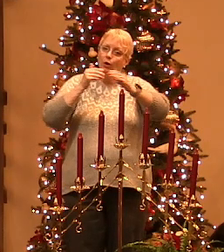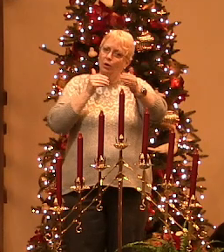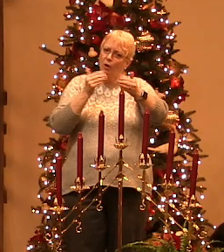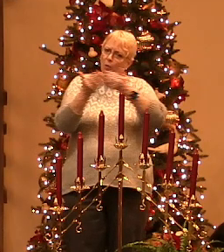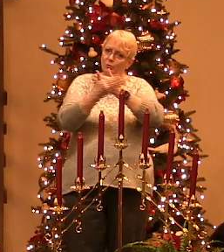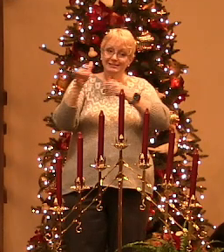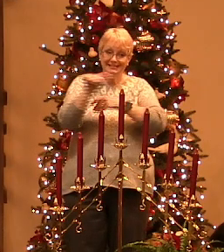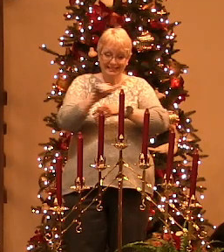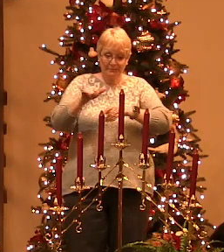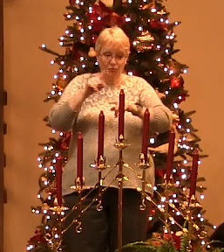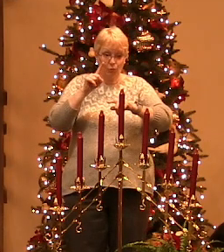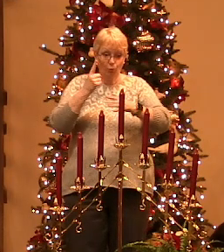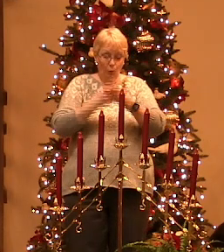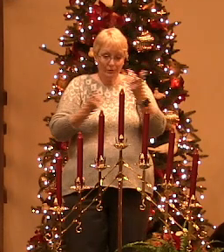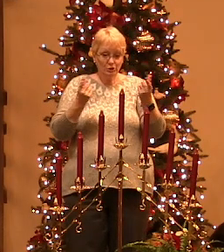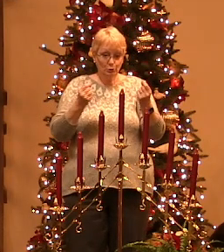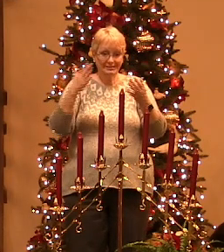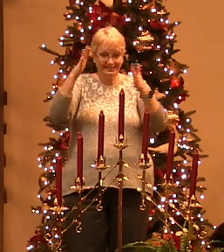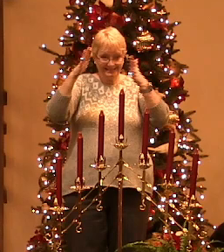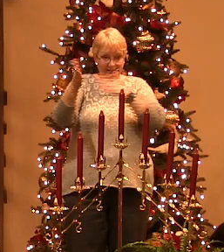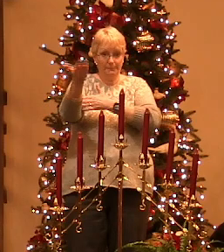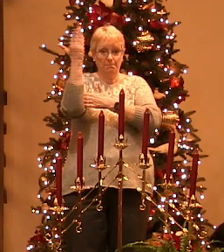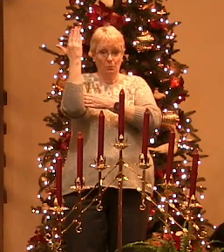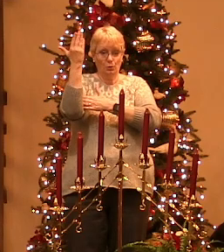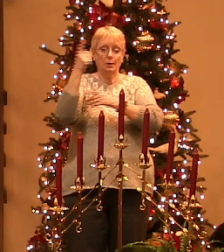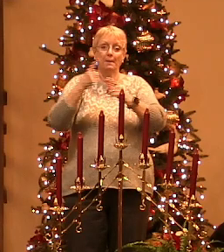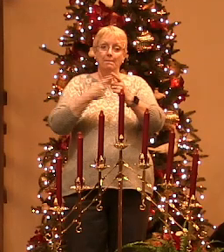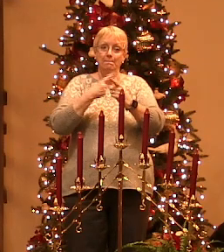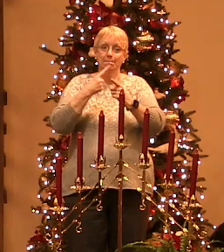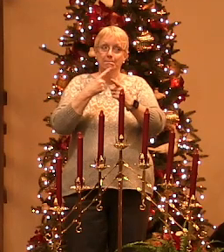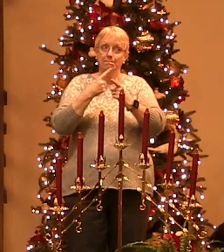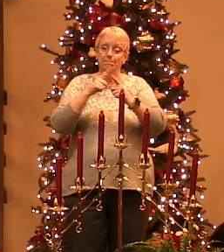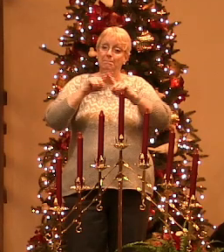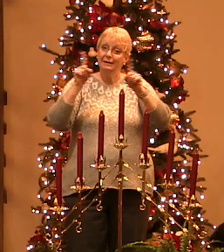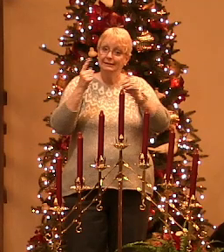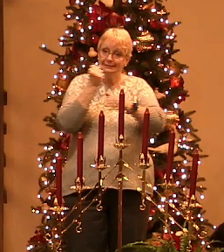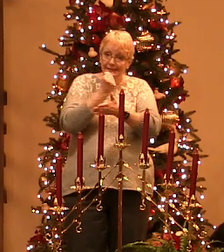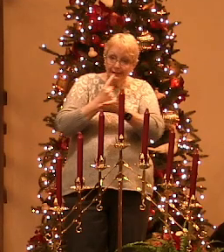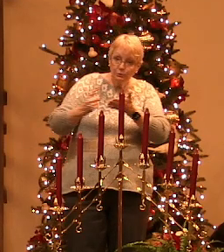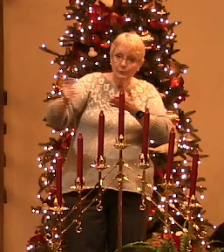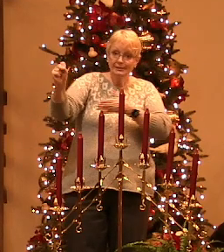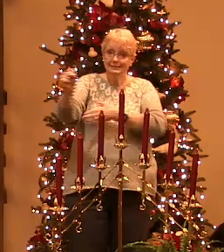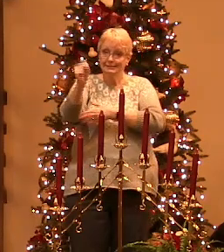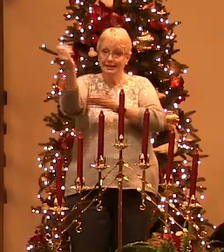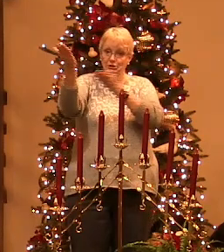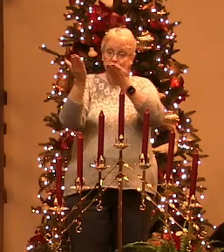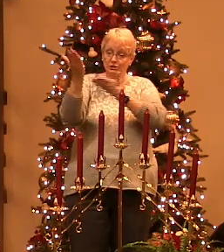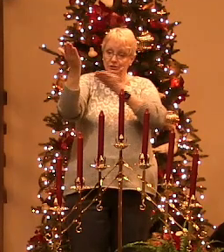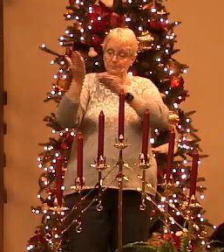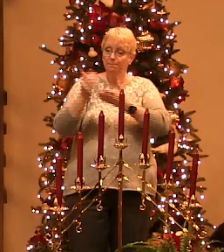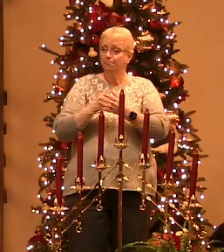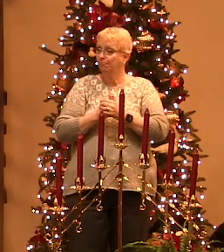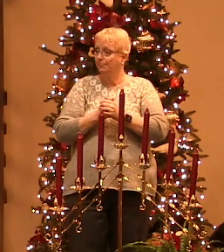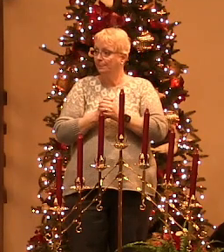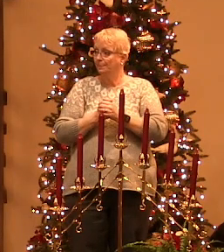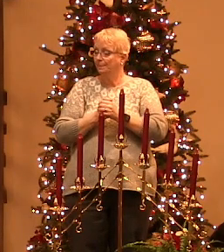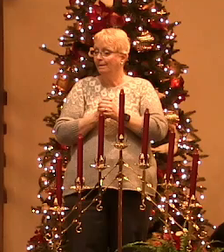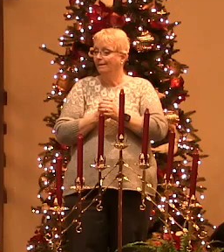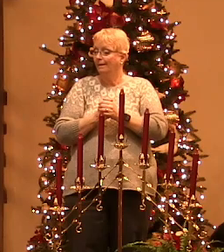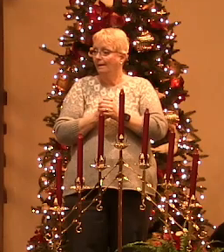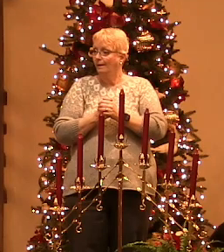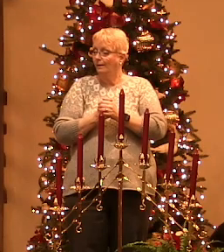of the sermon for Sunday. And so next Saturday, instead of preparing a sermon when I'm not preaching on